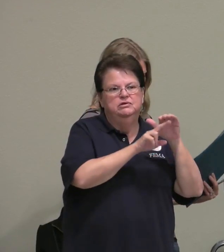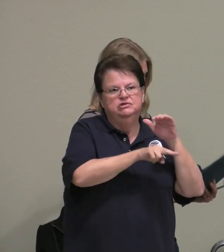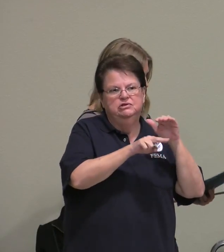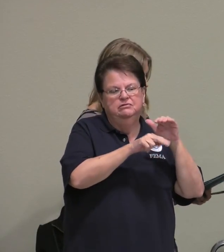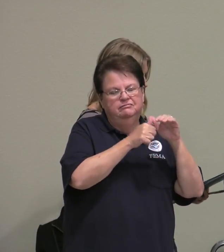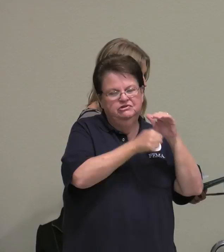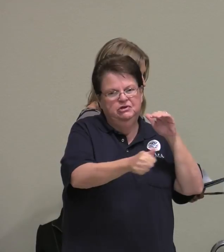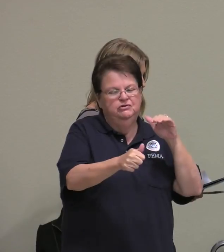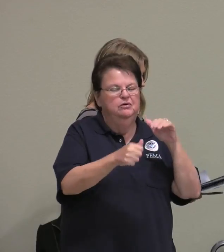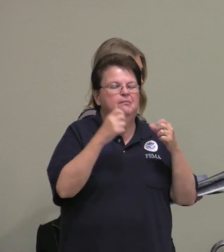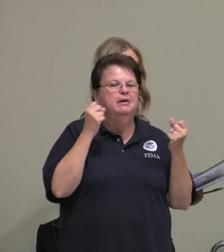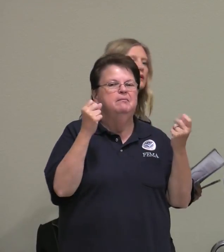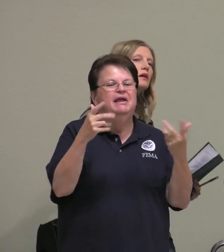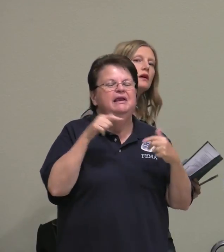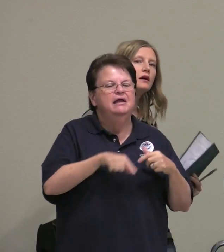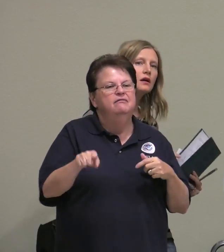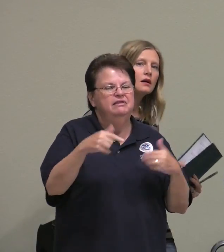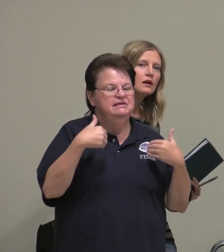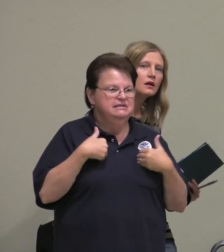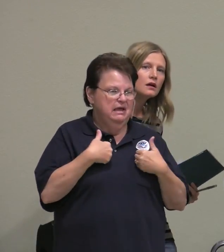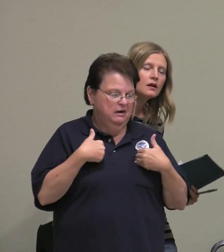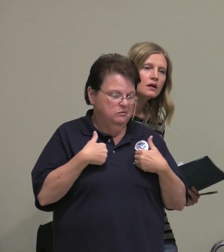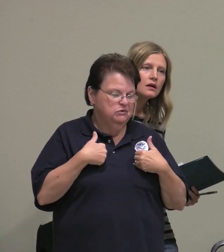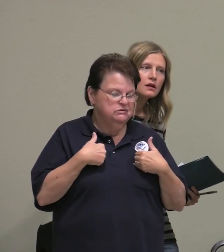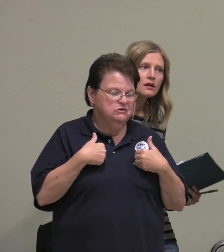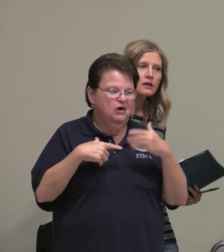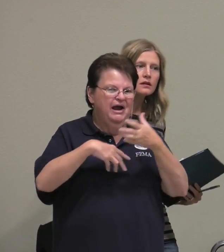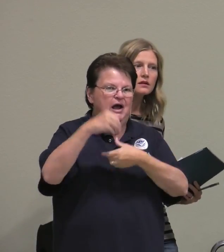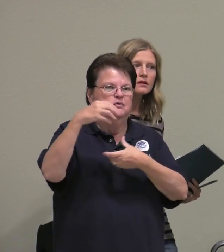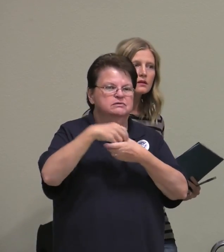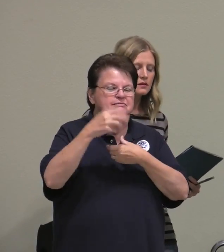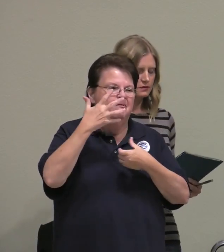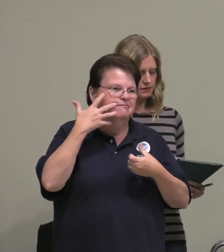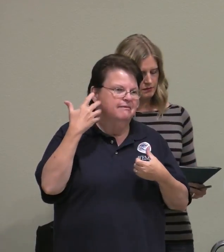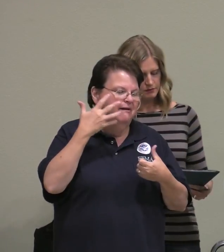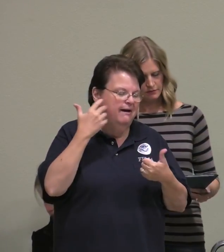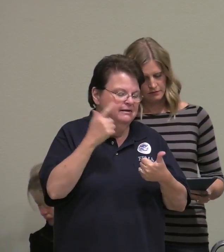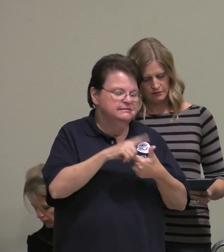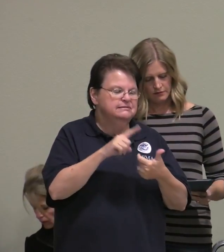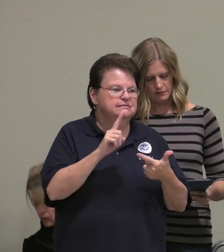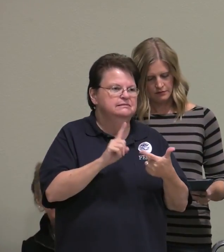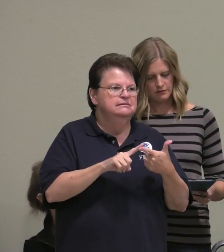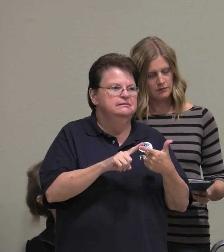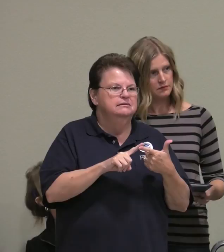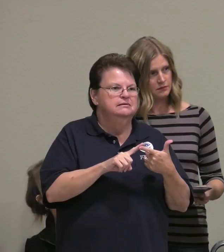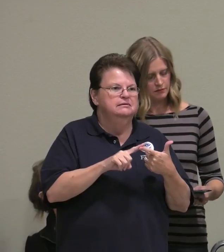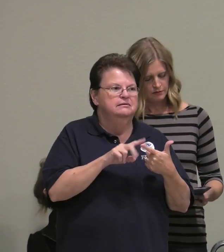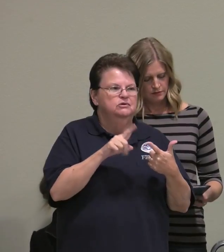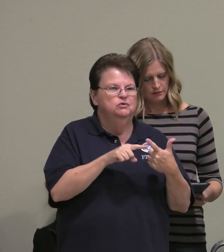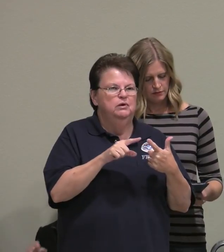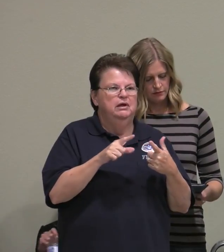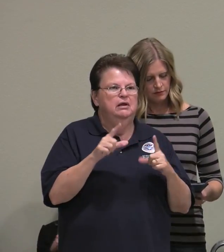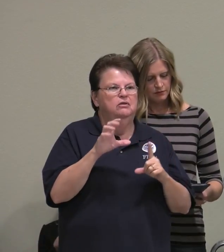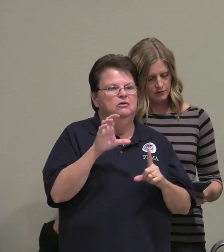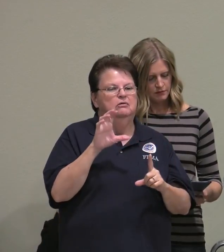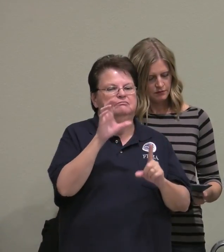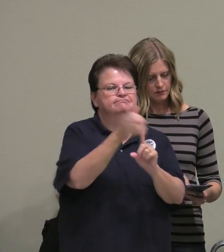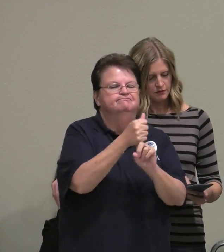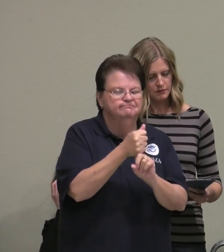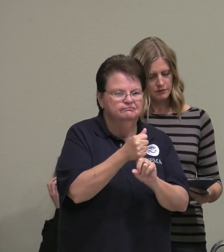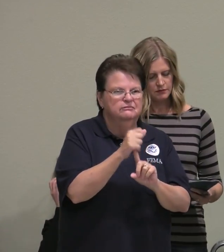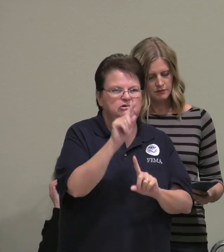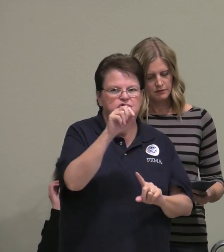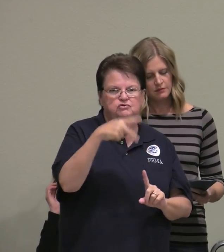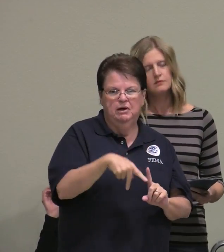But a lot of these animals are outside cats and you either trap it which is very difficult